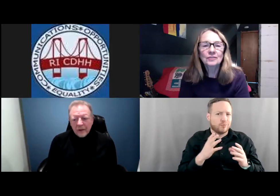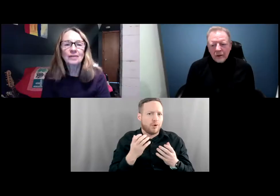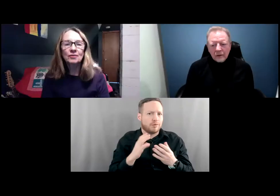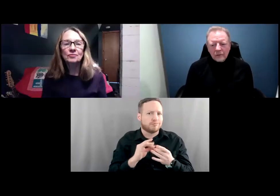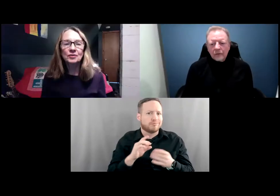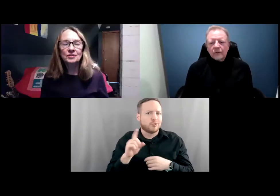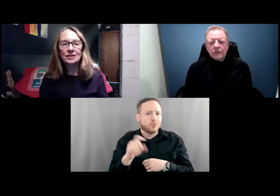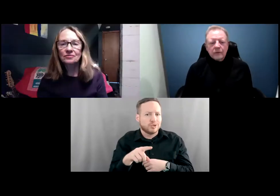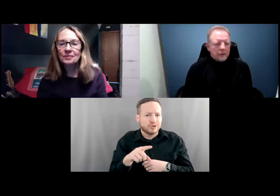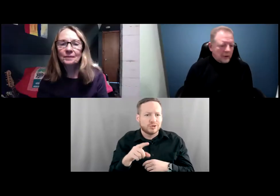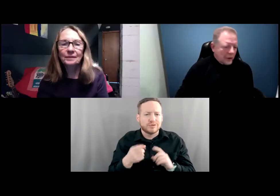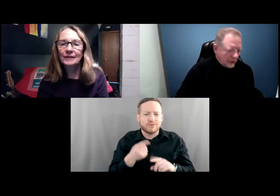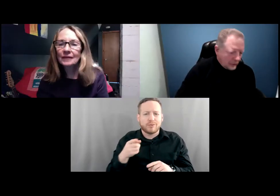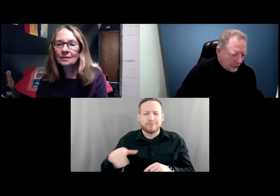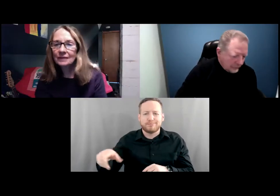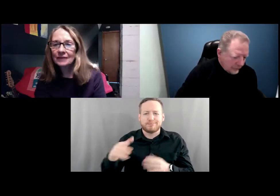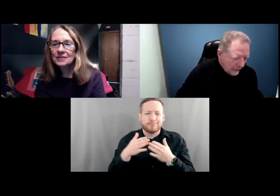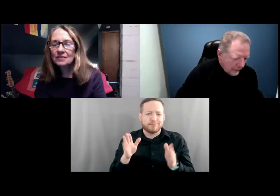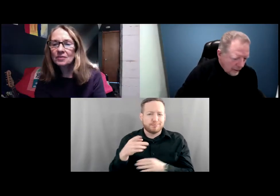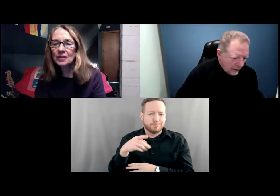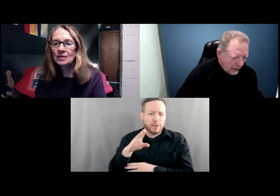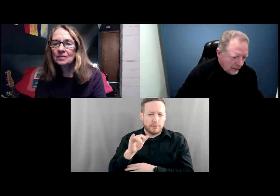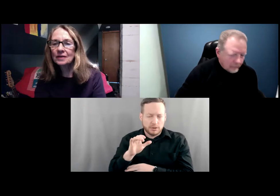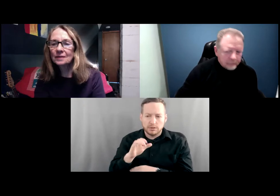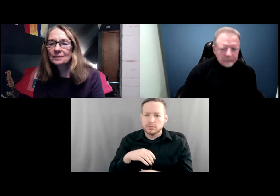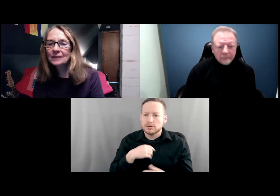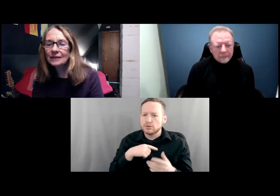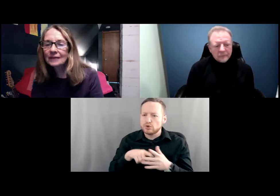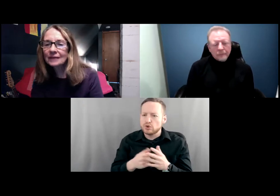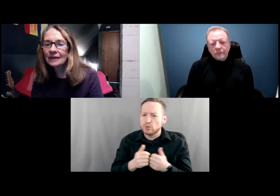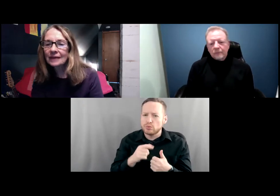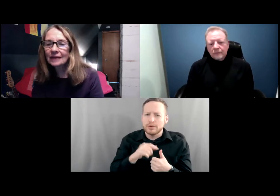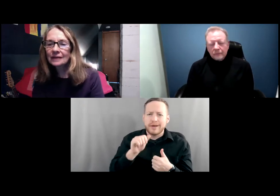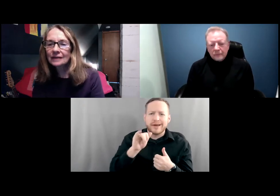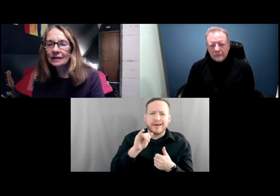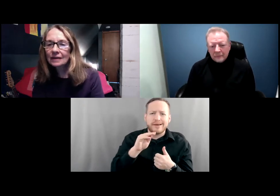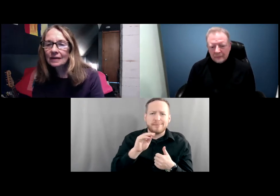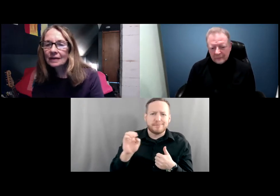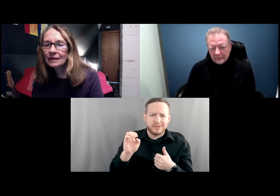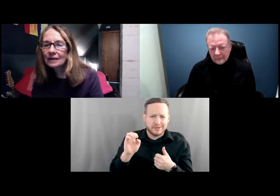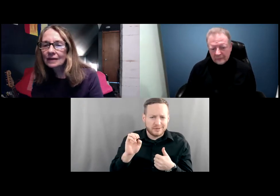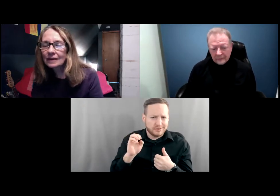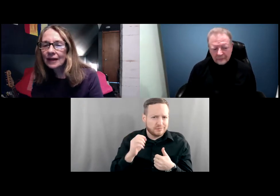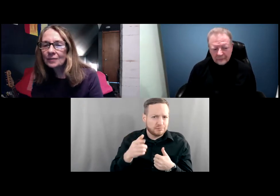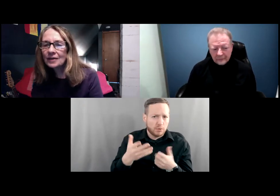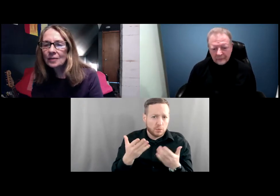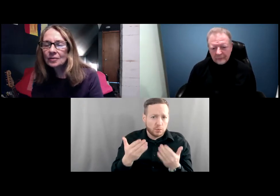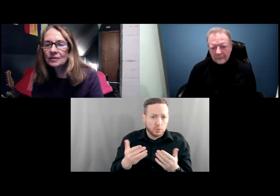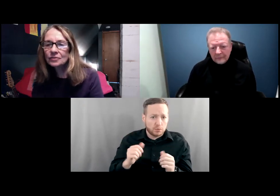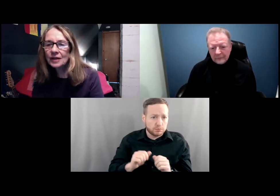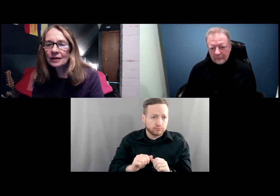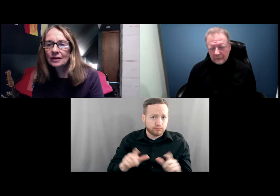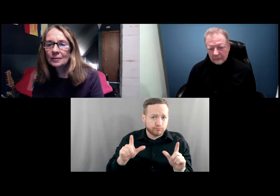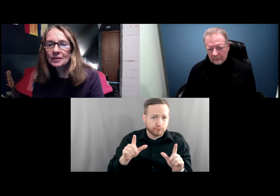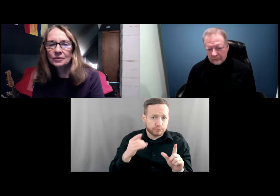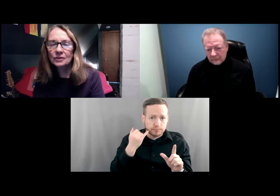Your microphone is off. Thanks, everybody. And Amy, I believe you